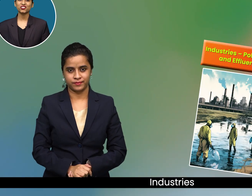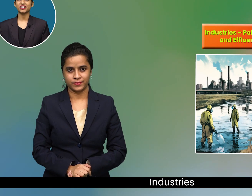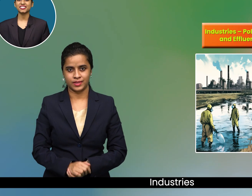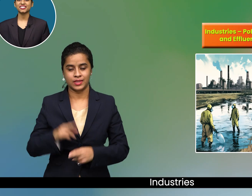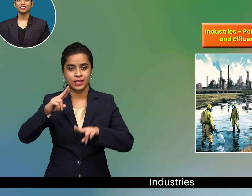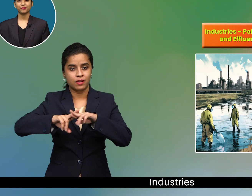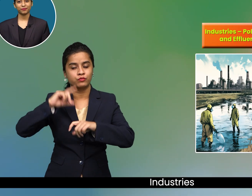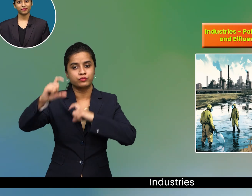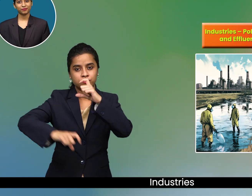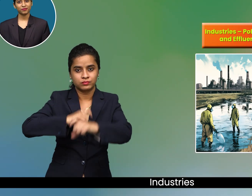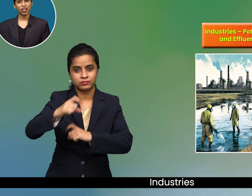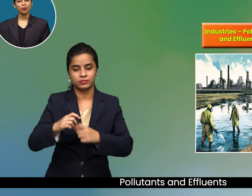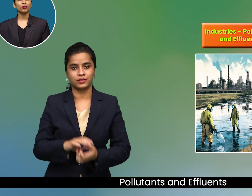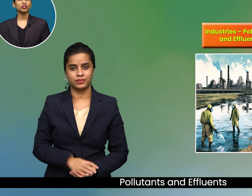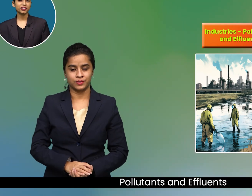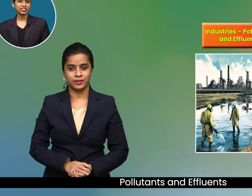Industries,